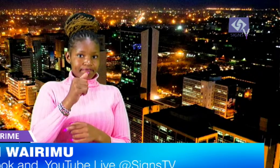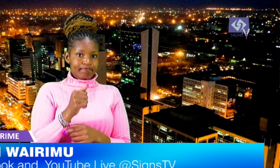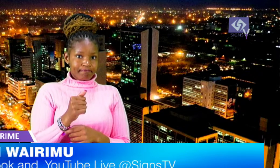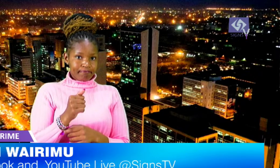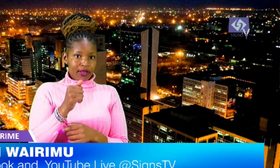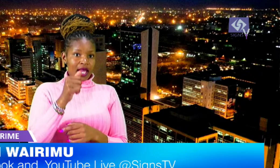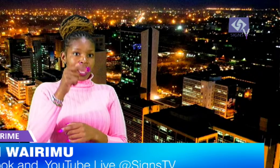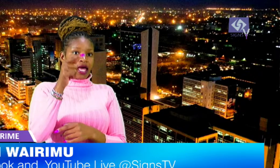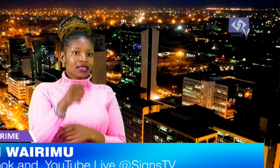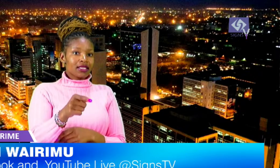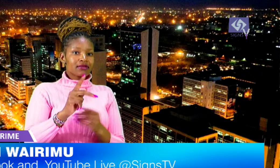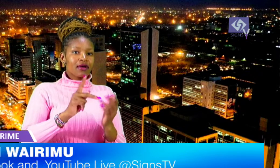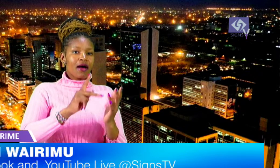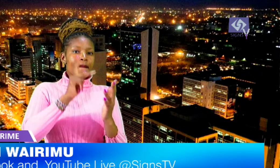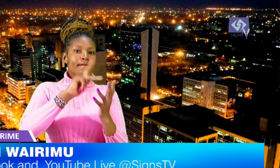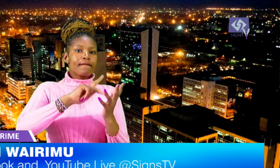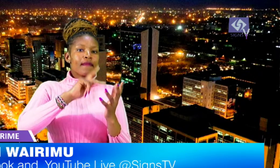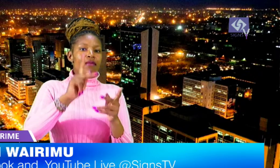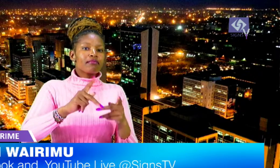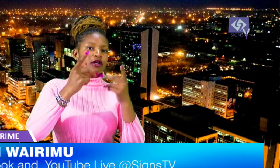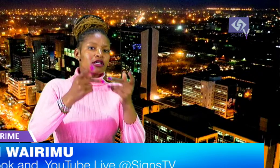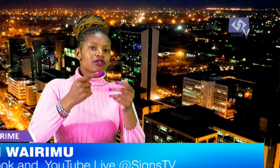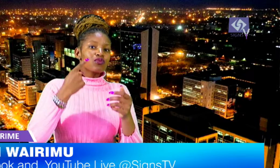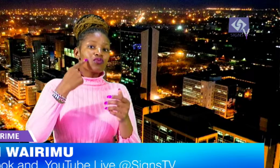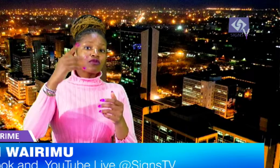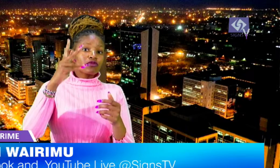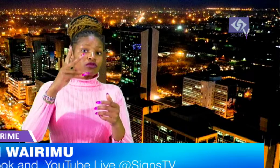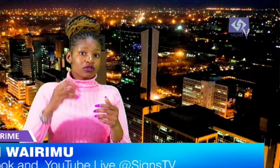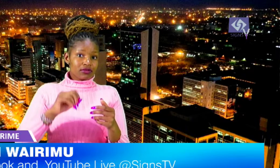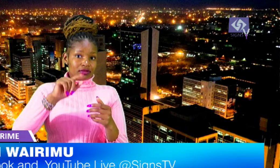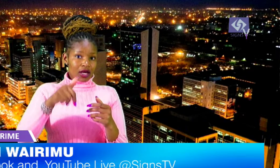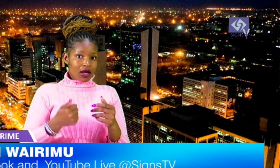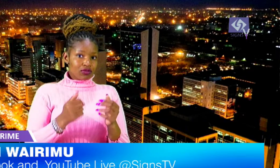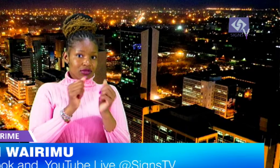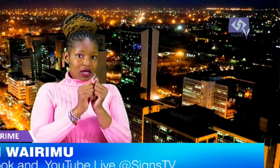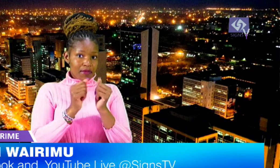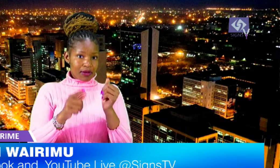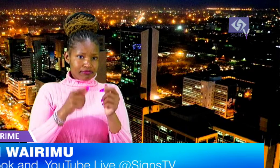to the production of 140 tons of rice.